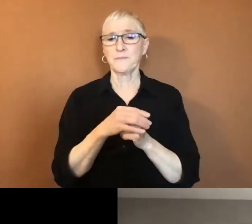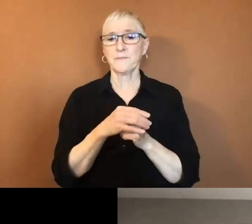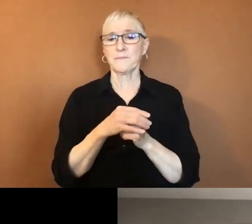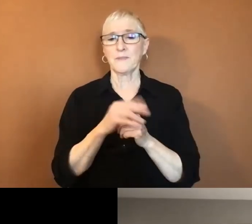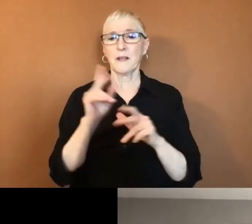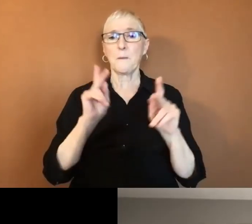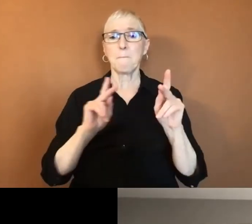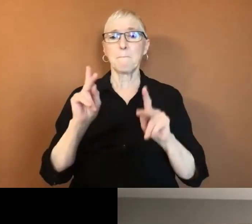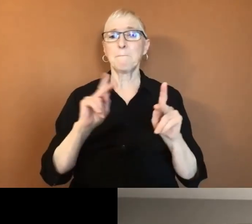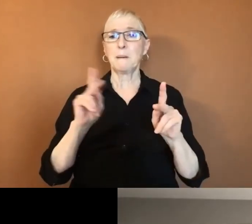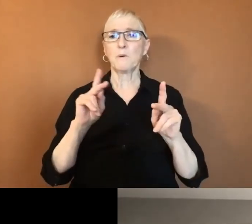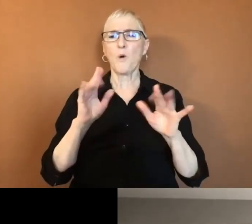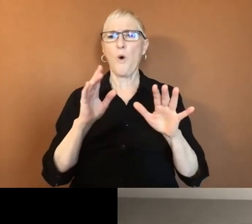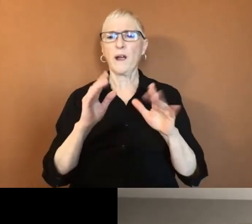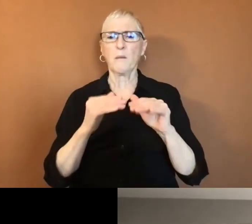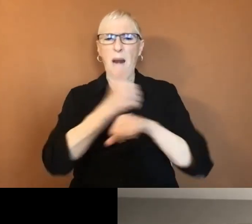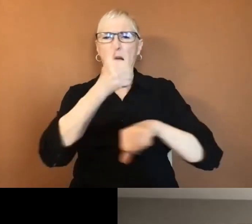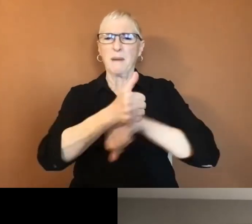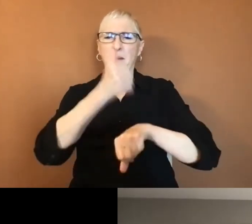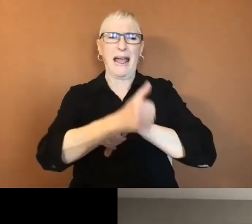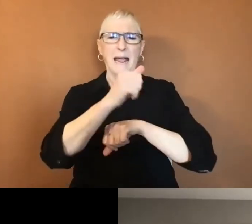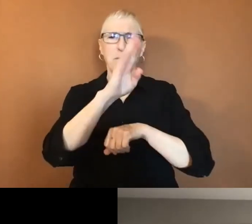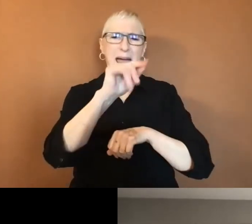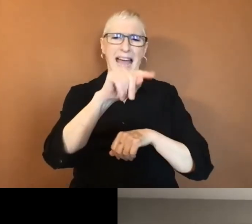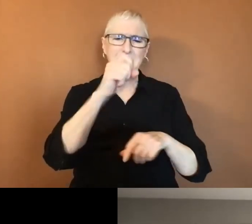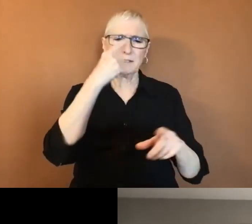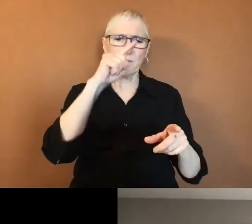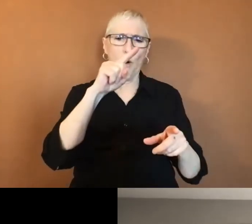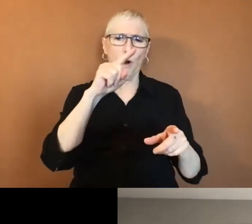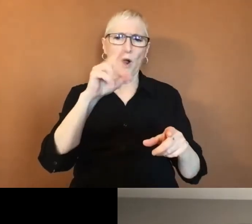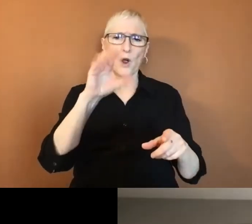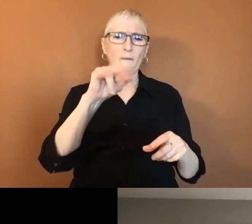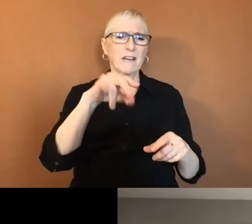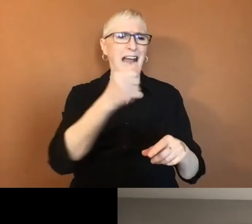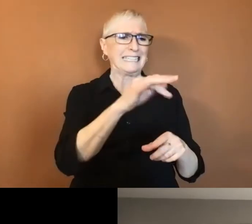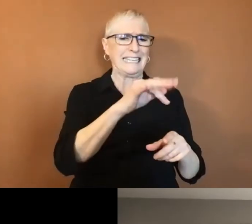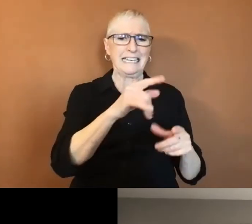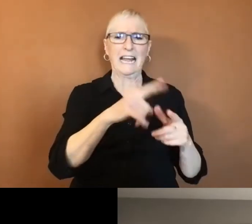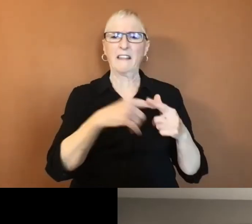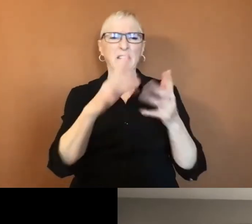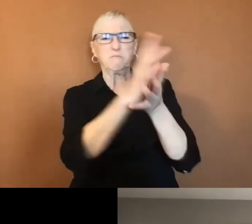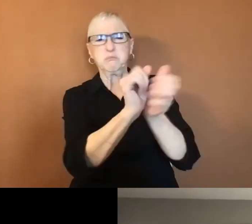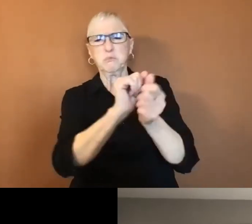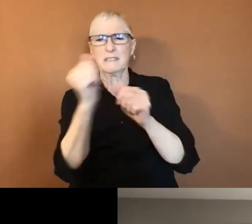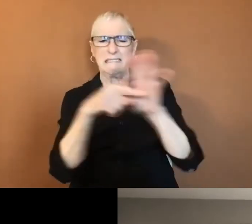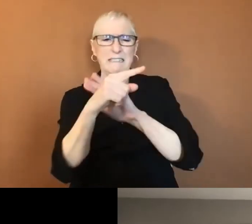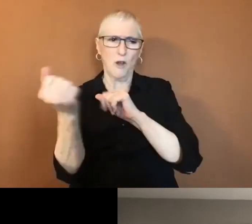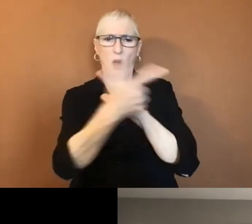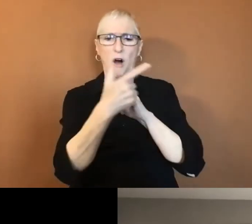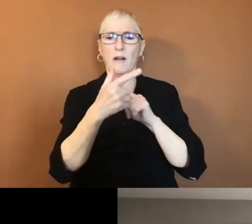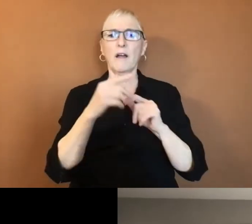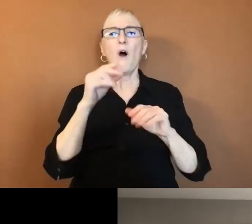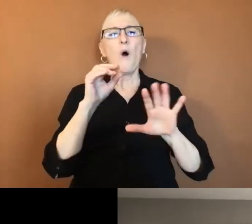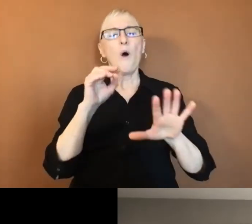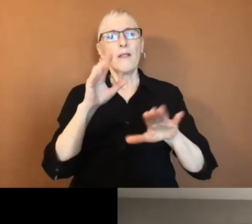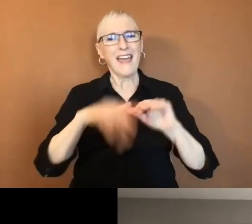people going way overboard and blaming, maybe blaming bats for COVID-19 and just like eradicating them versus kind of studying